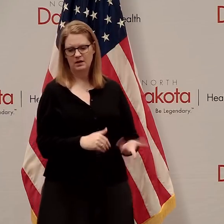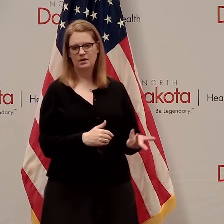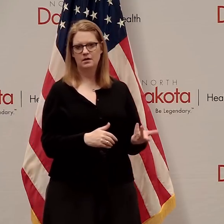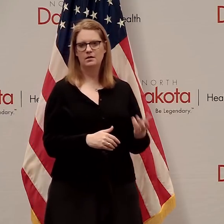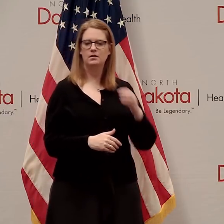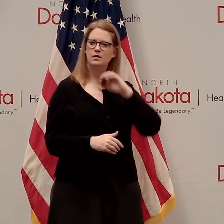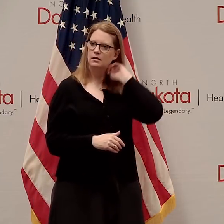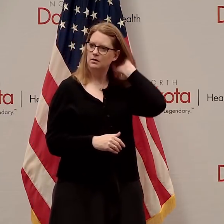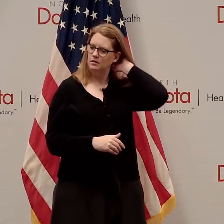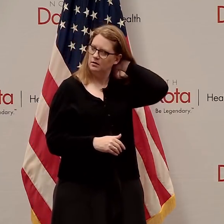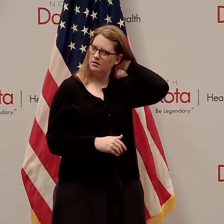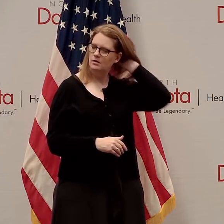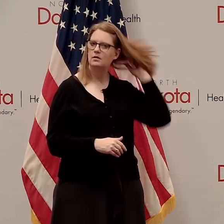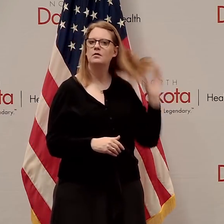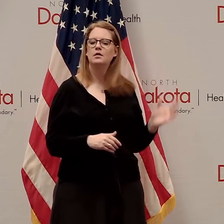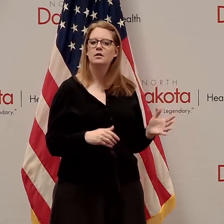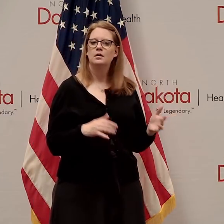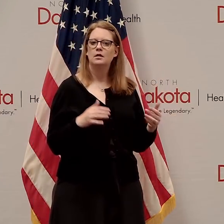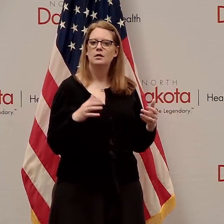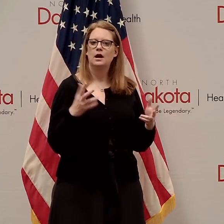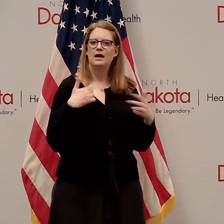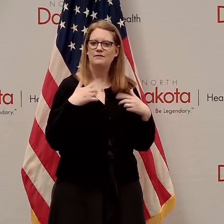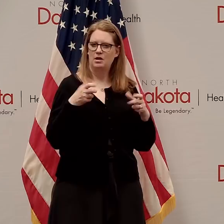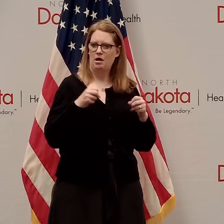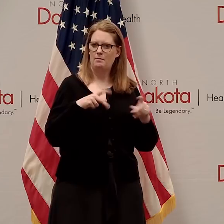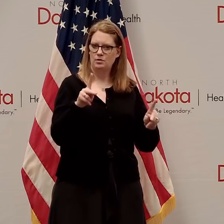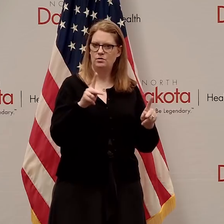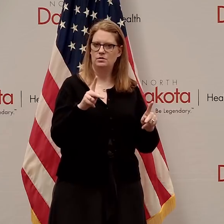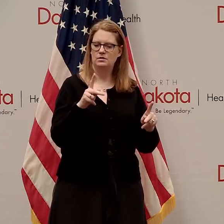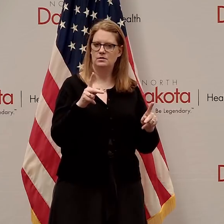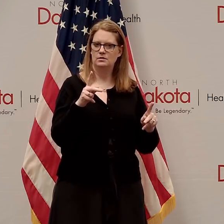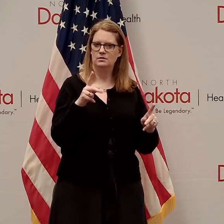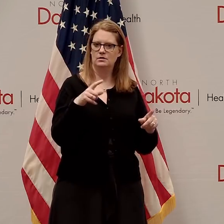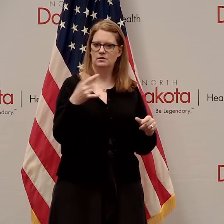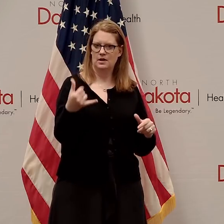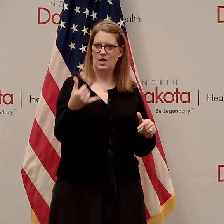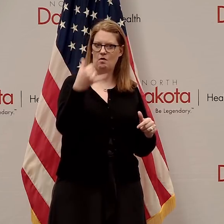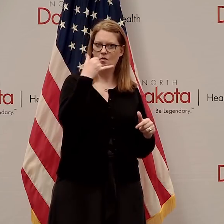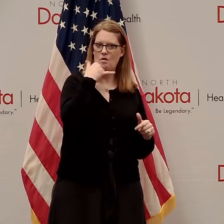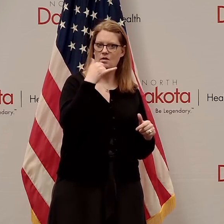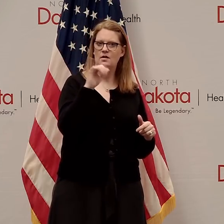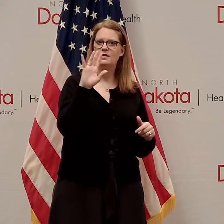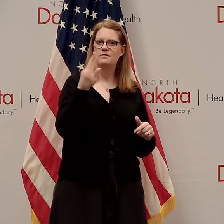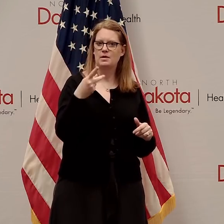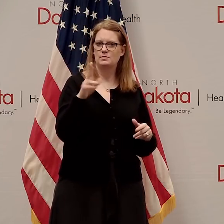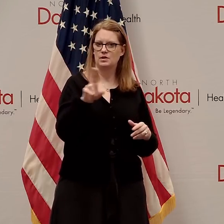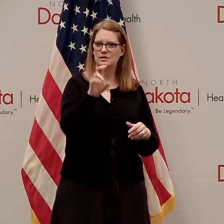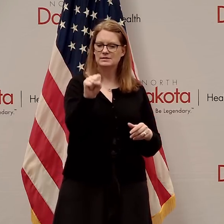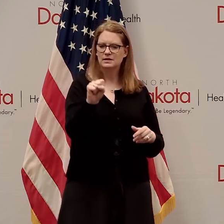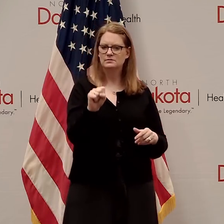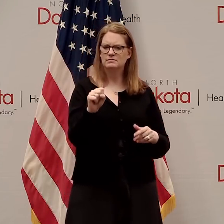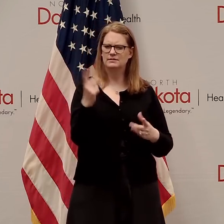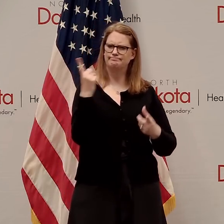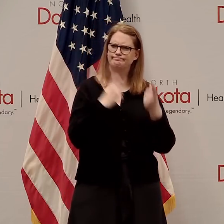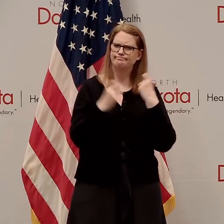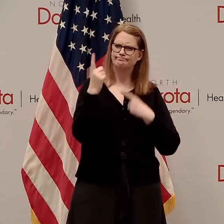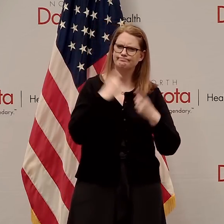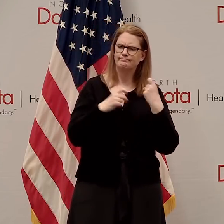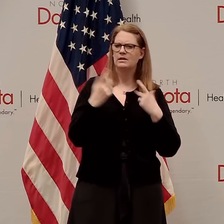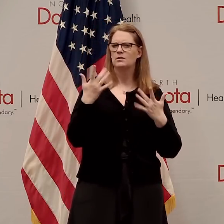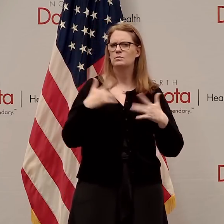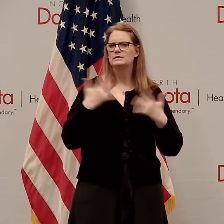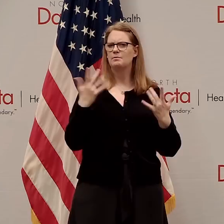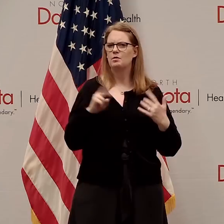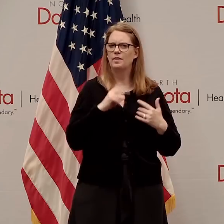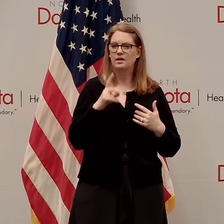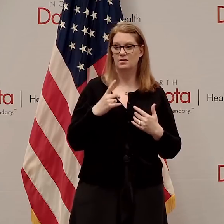had an opportunity today to receive a call from the Vice President of the United States asking about how things are going in North Dakota.